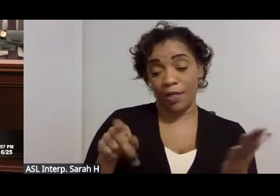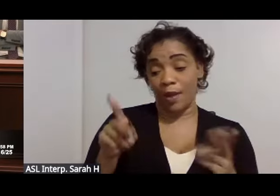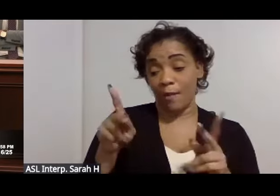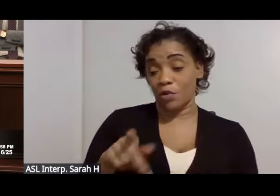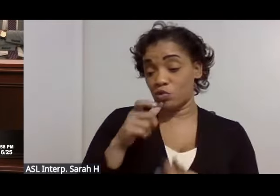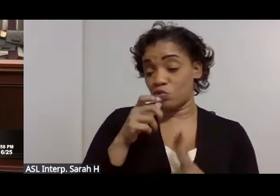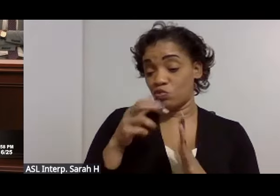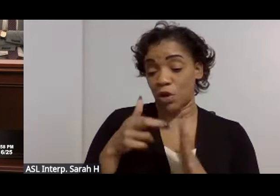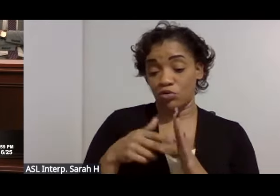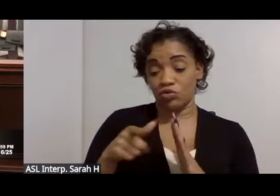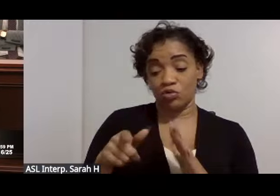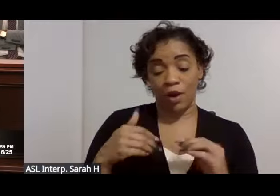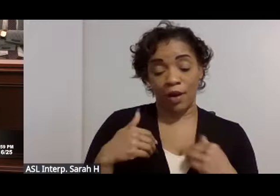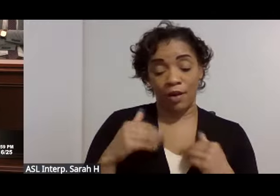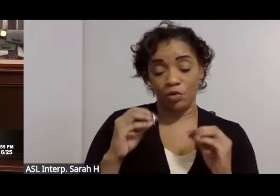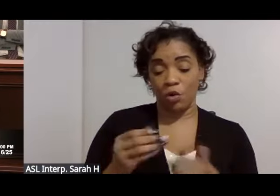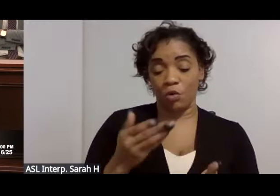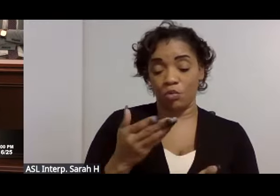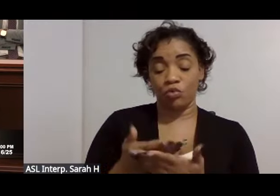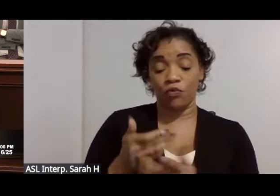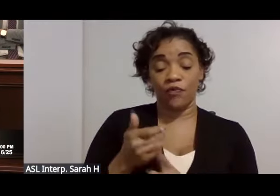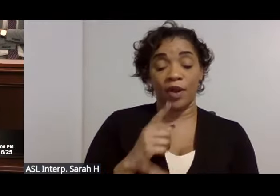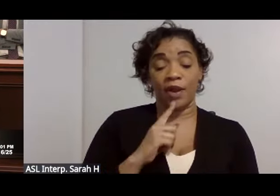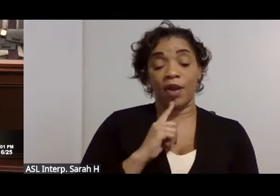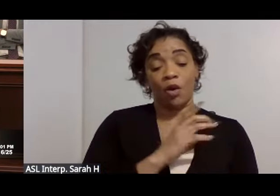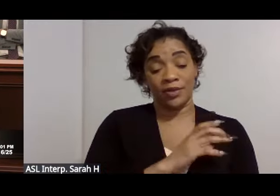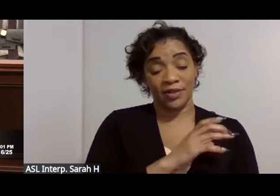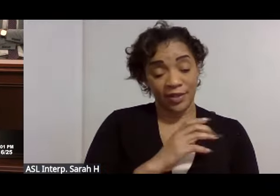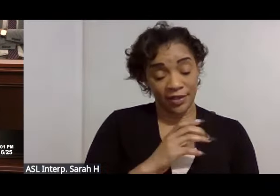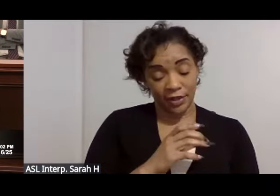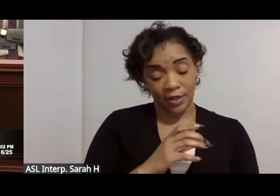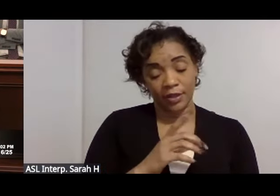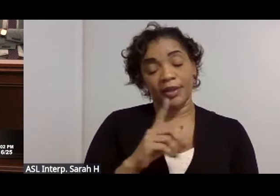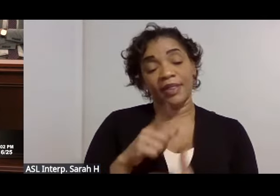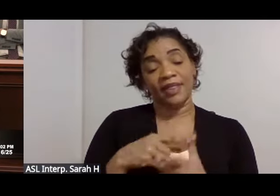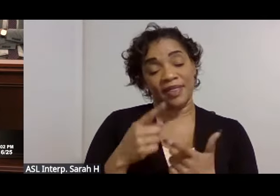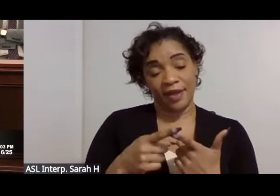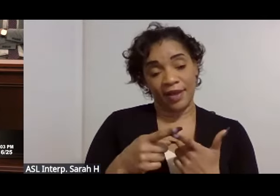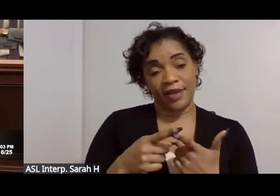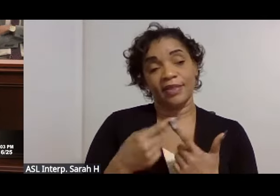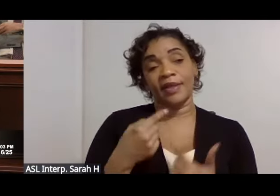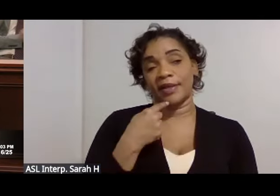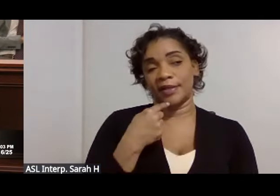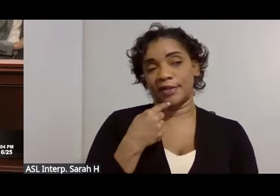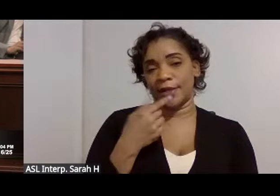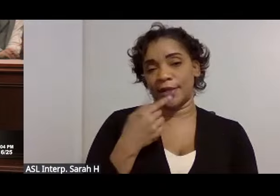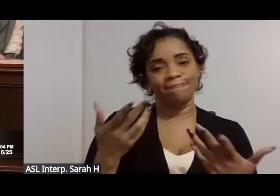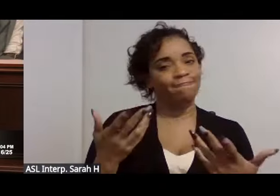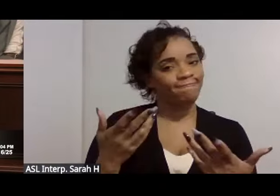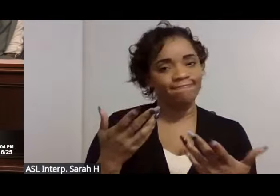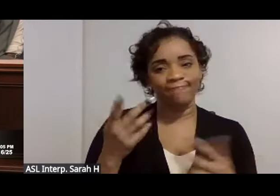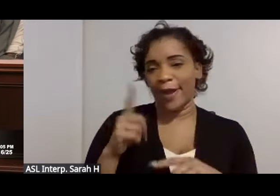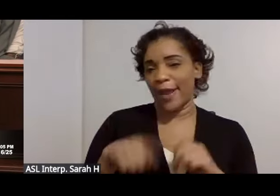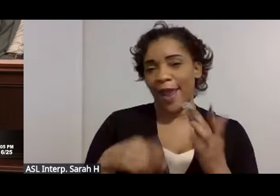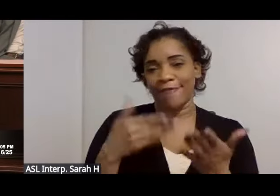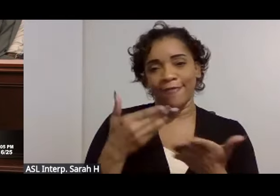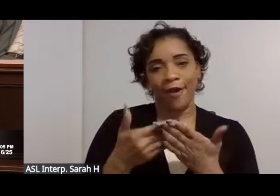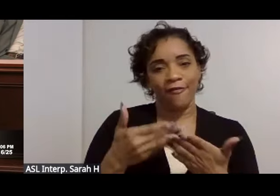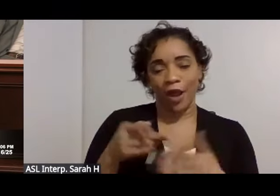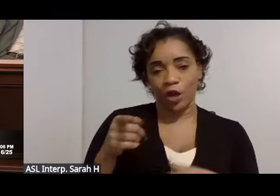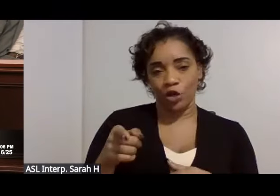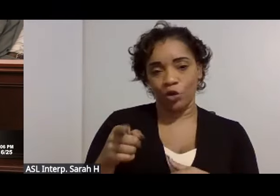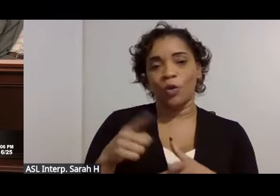proof of citizenship is found that, oh, we can't verify their citizenship, then they will be